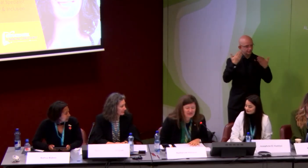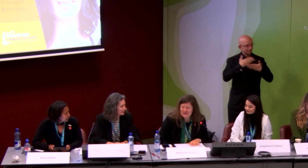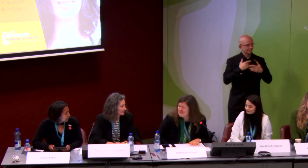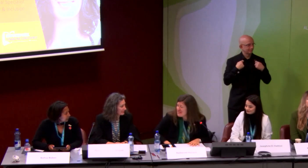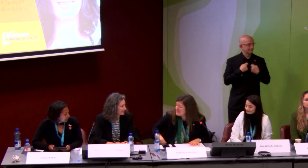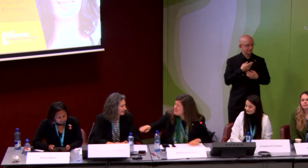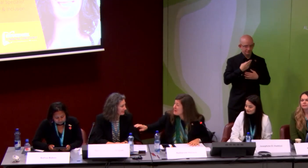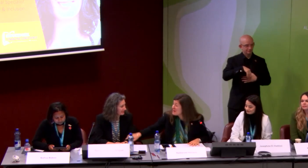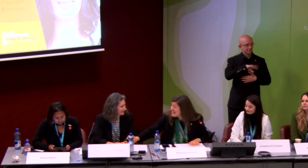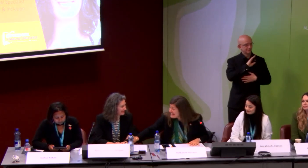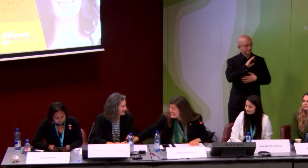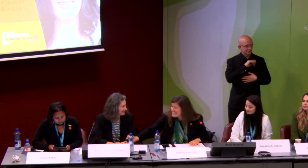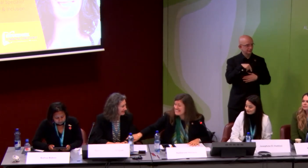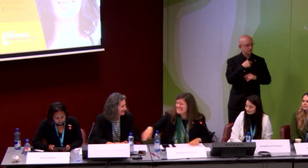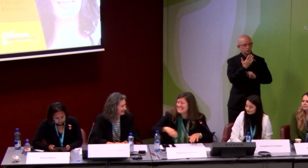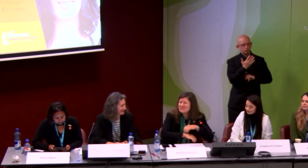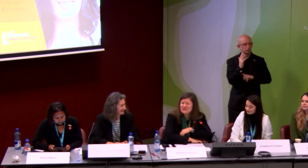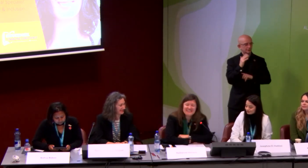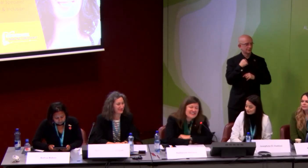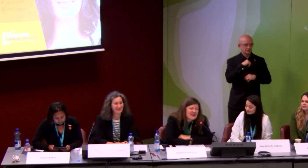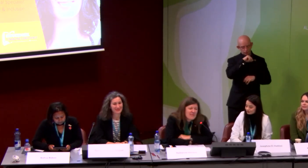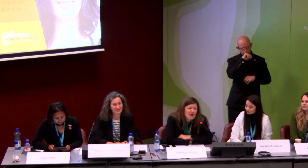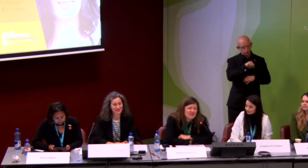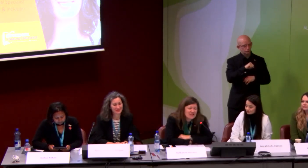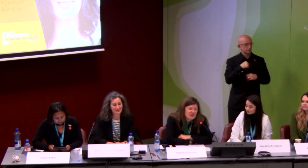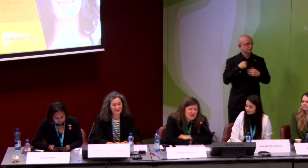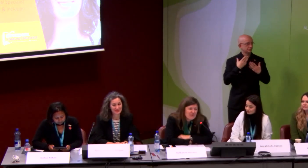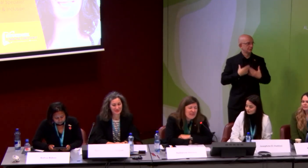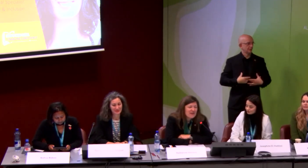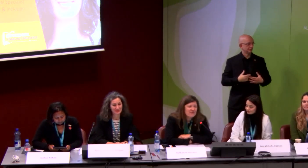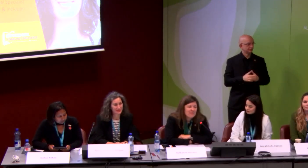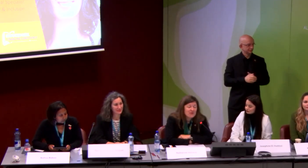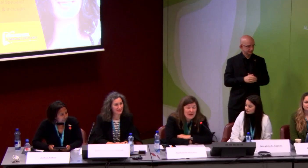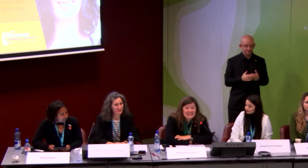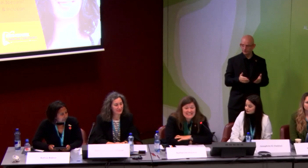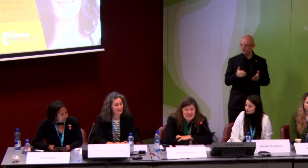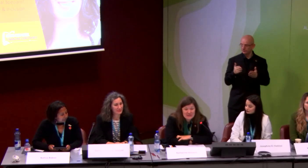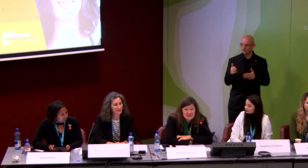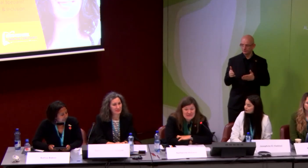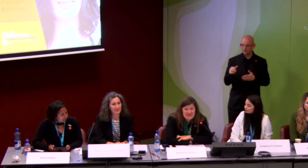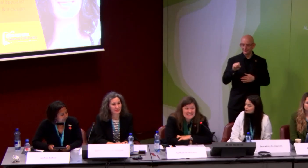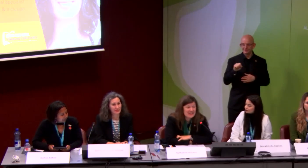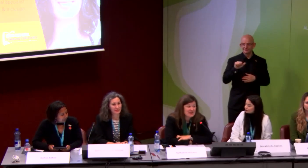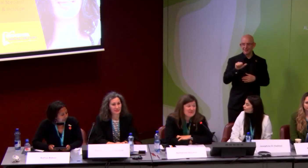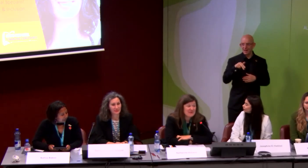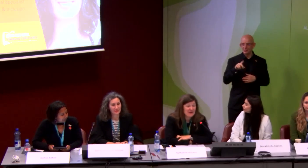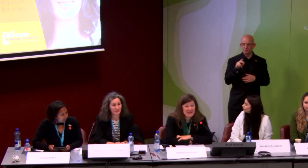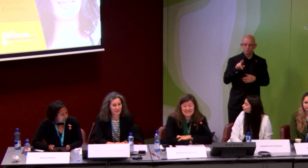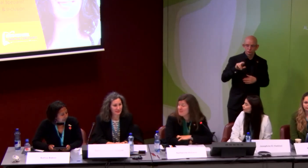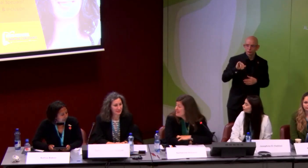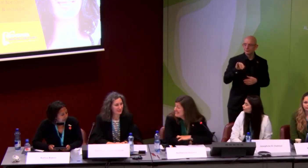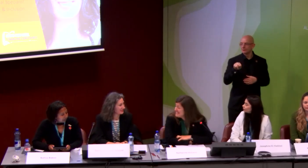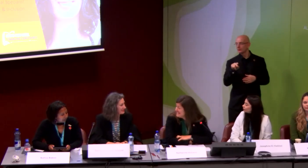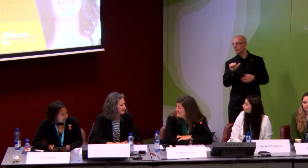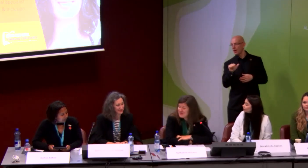favorite color. To my right is Sandrine Bohanjako from Humanity and Inclusion. And Sandrine will be our